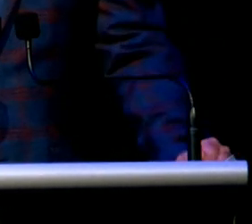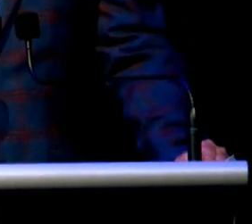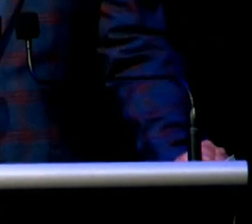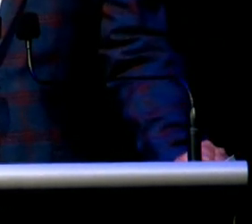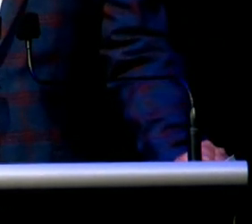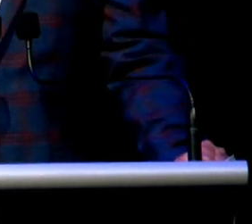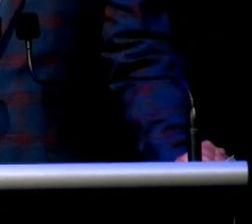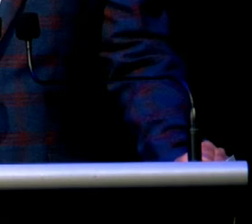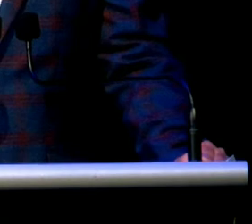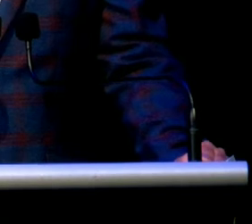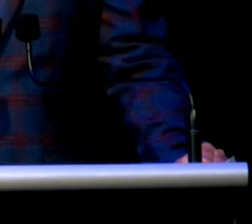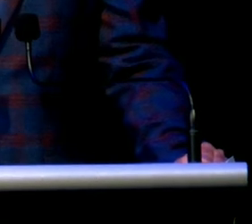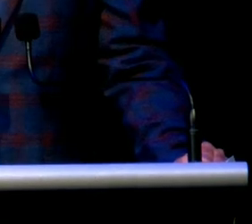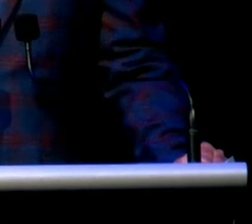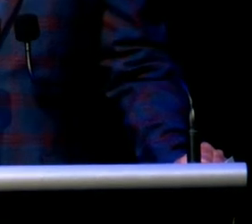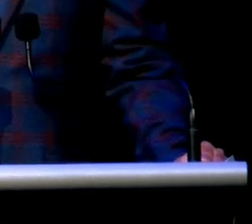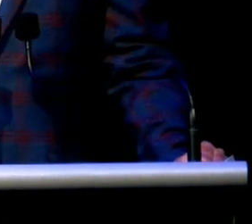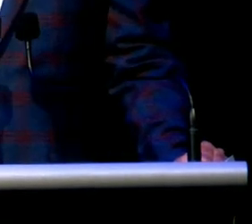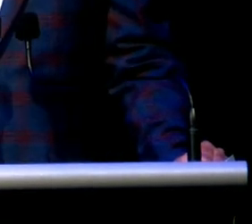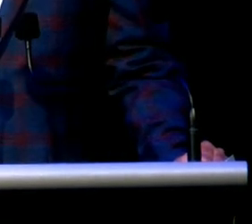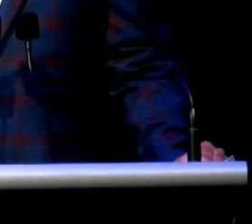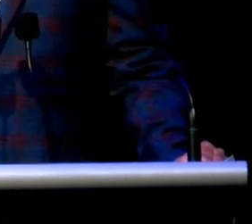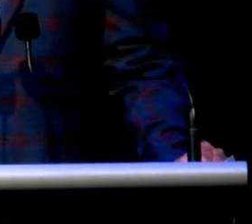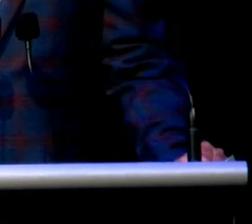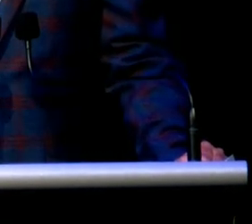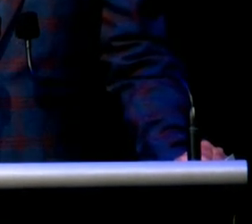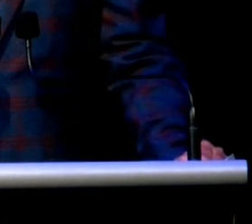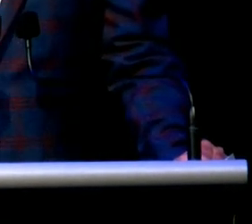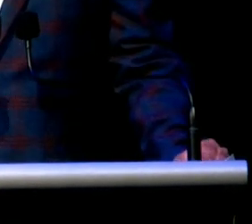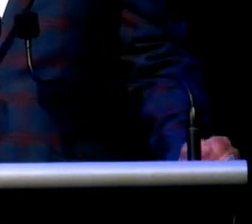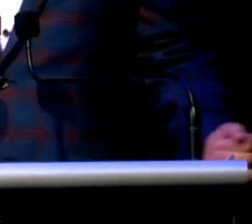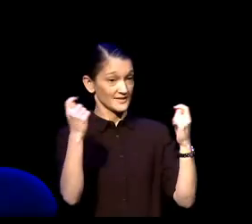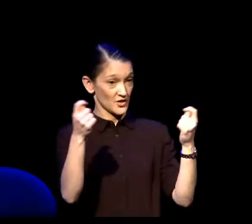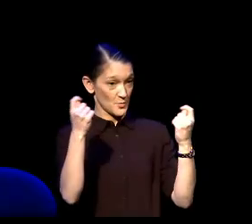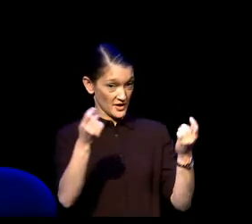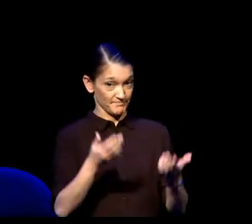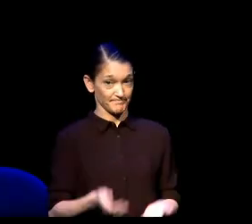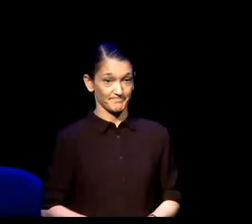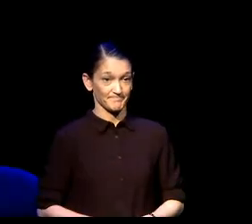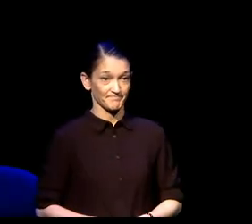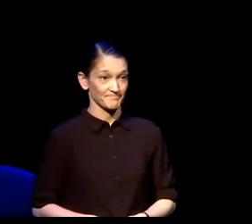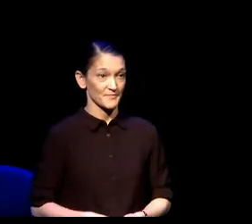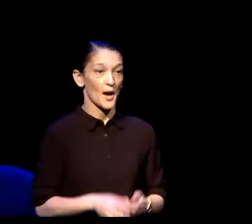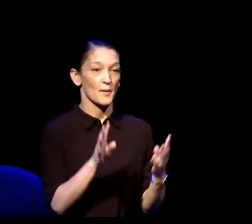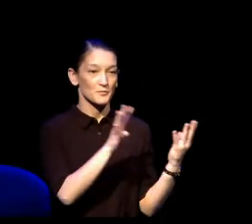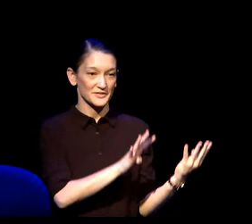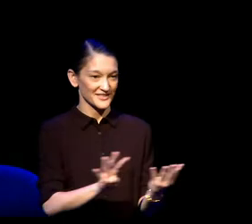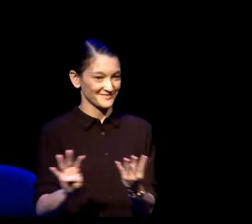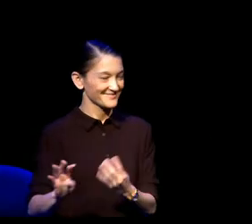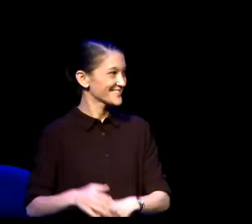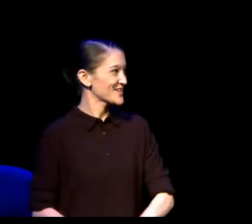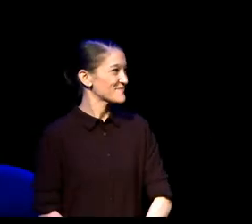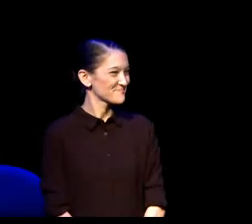would ask you all to kindly stand for the official party ceremony. Procession.